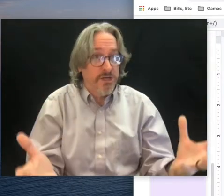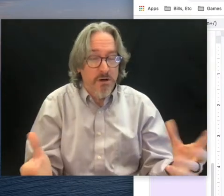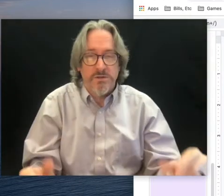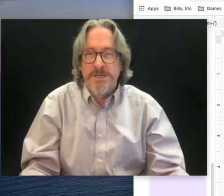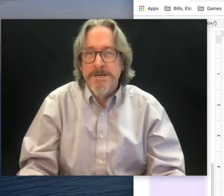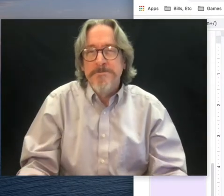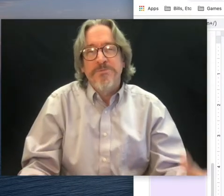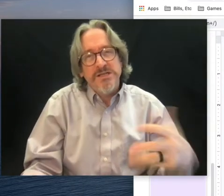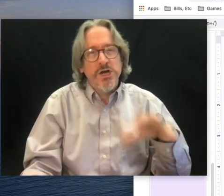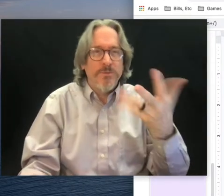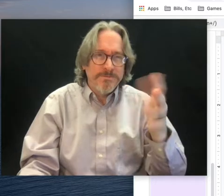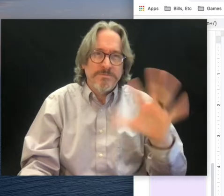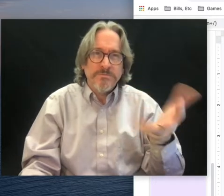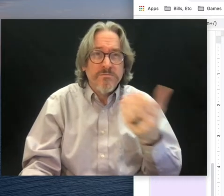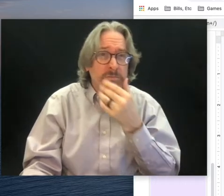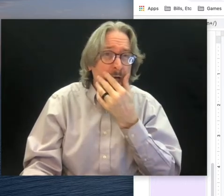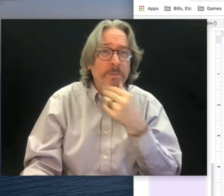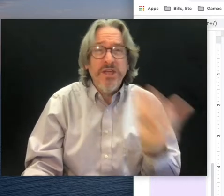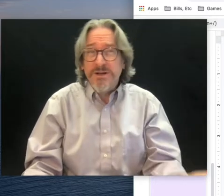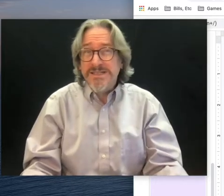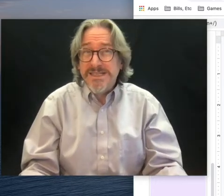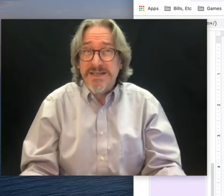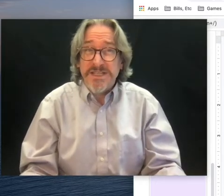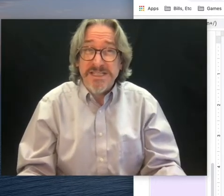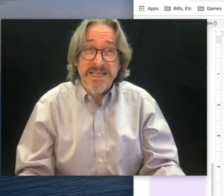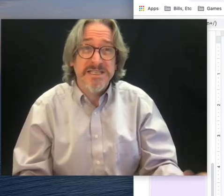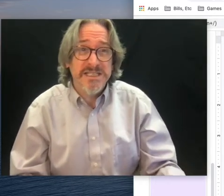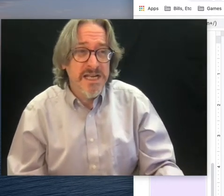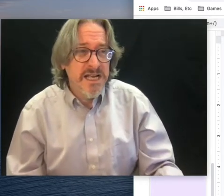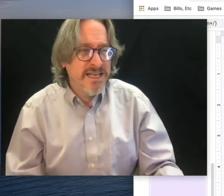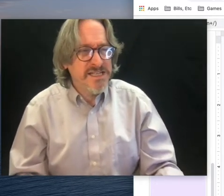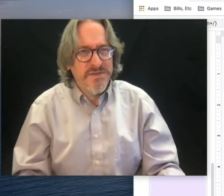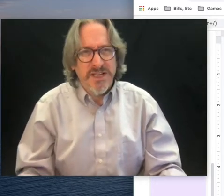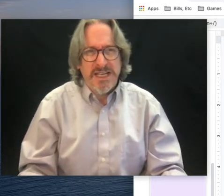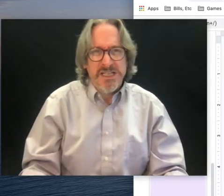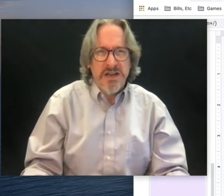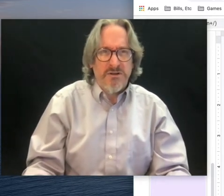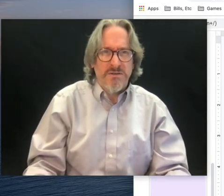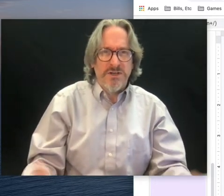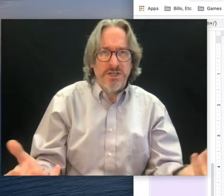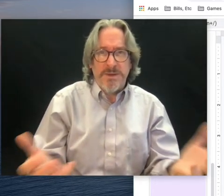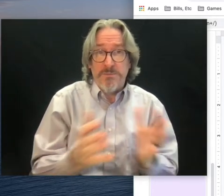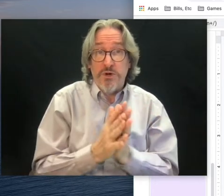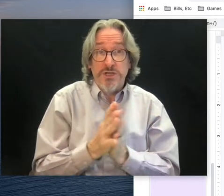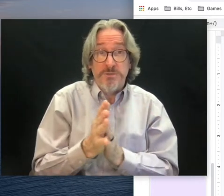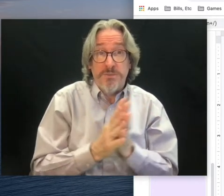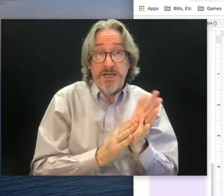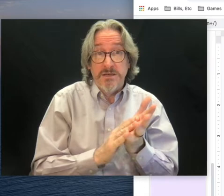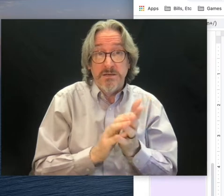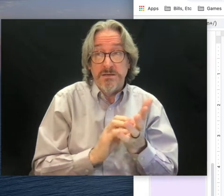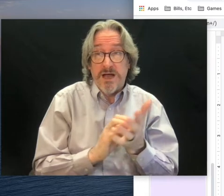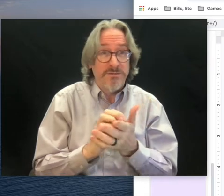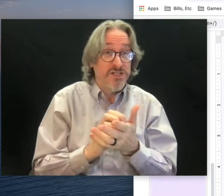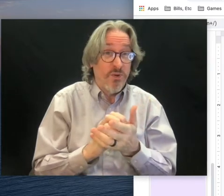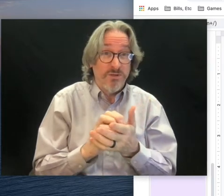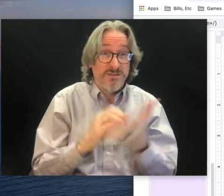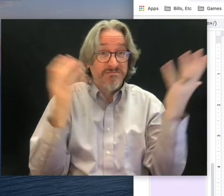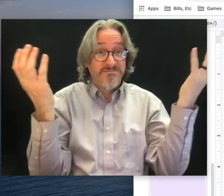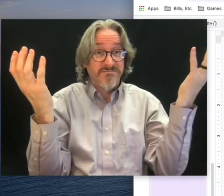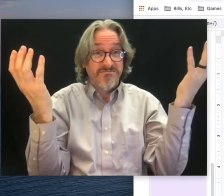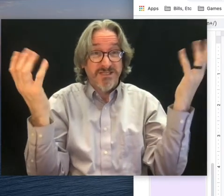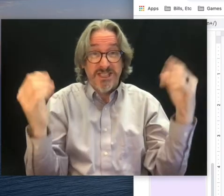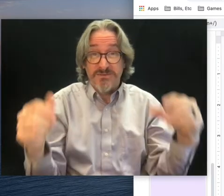develops, it grows. So I'll be curious to see if it sticks. It does feel like it's kind of artificially being pushed, but I'm just